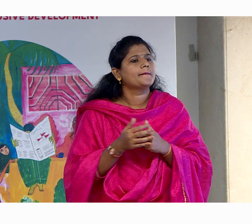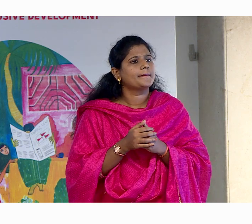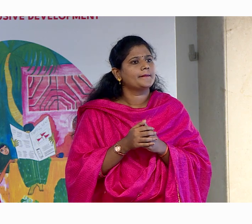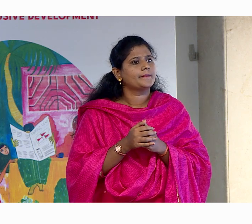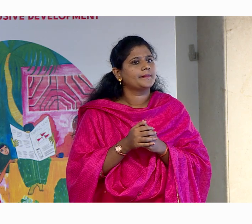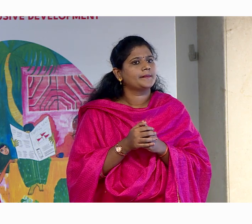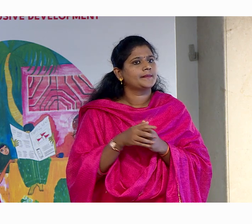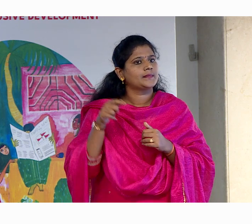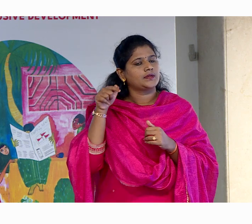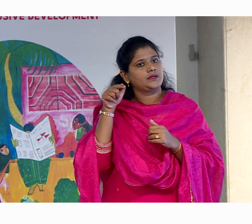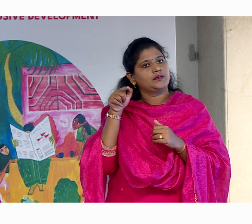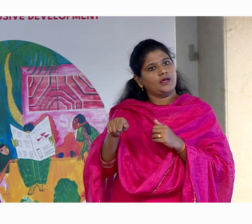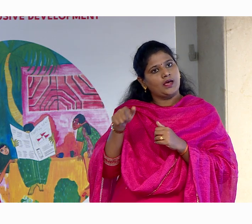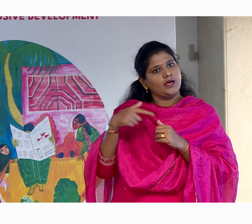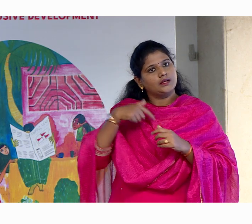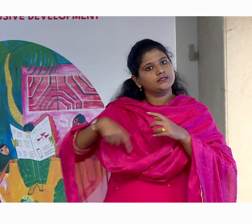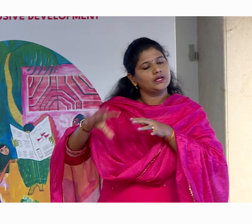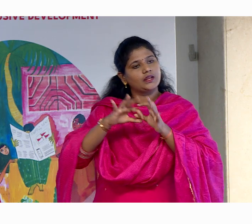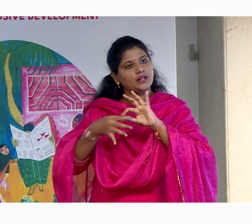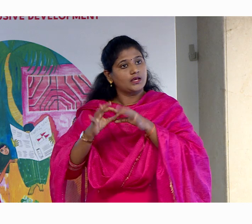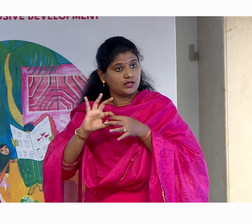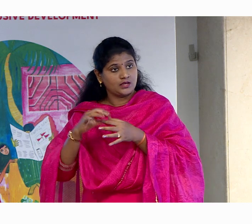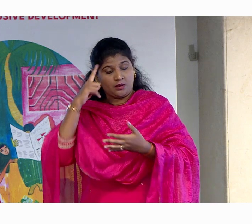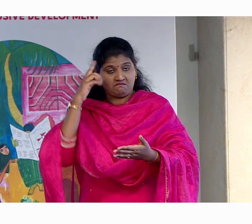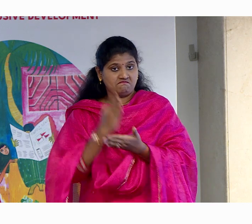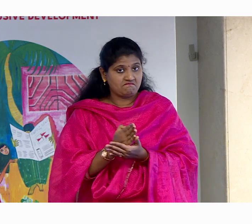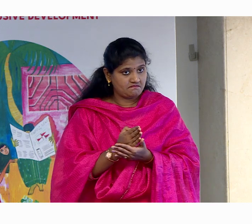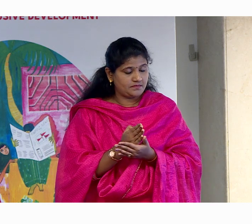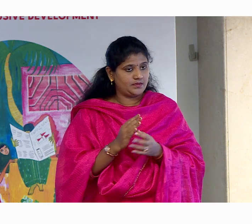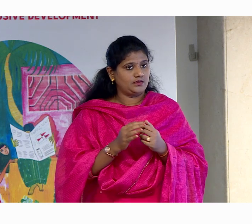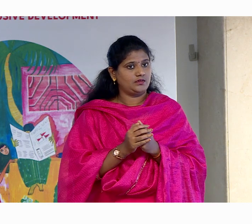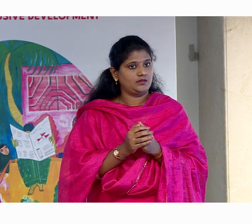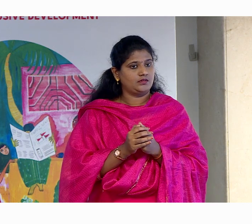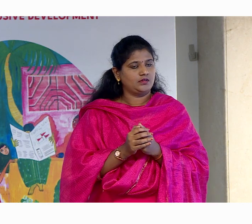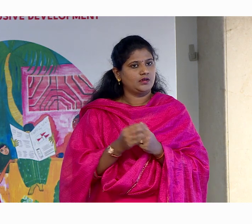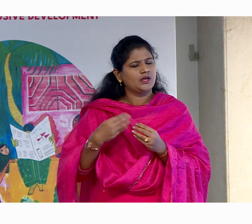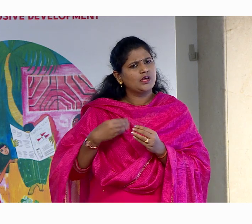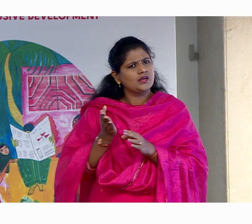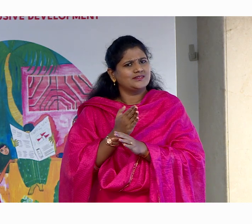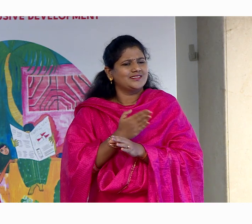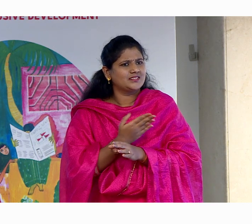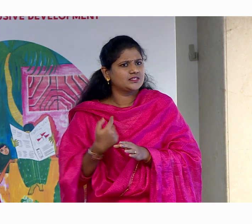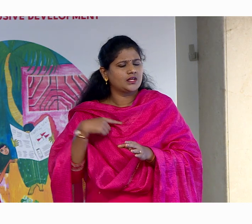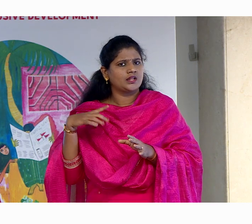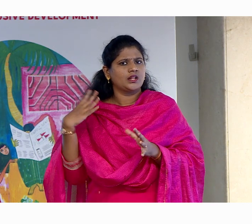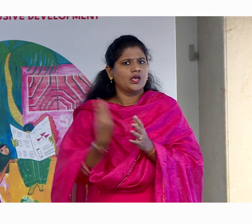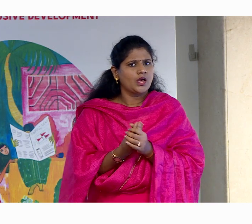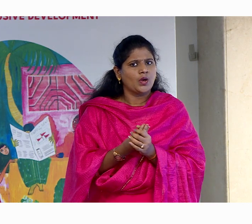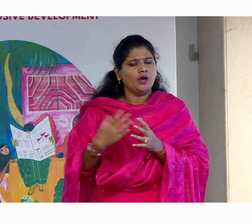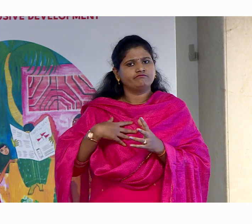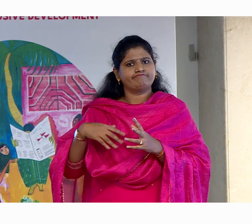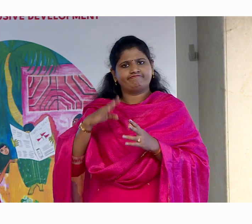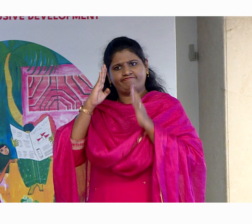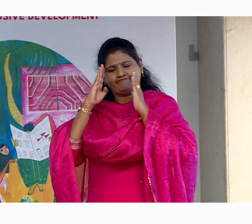focused, is that we're building relationships, building trust. And recently, we've been doing that more and more